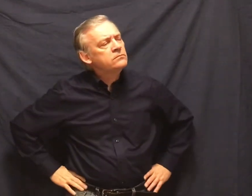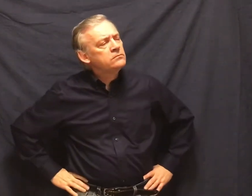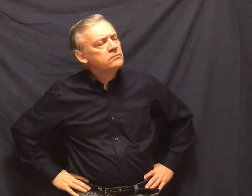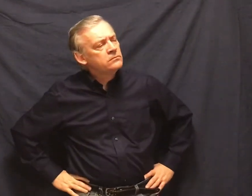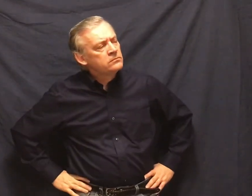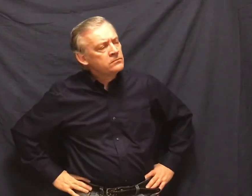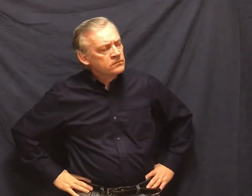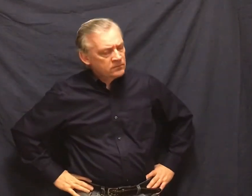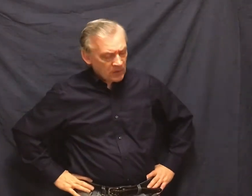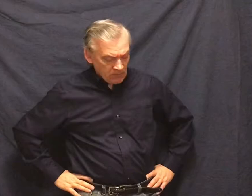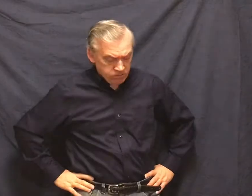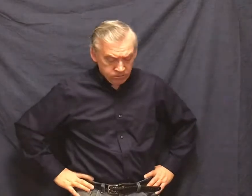Nothing.